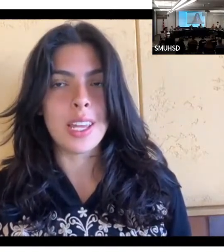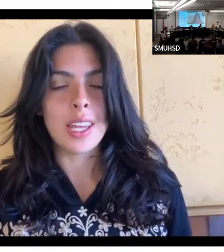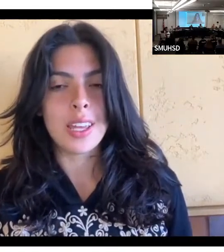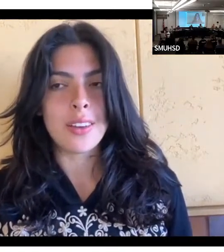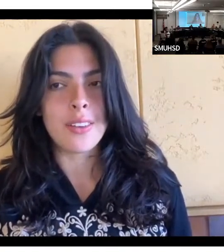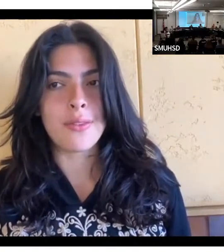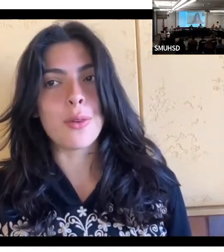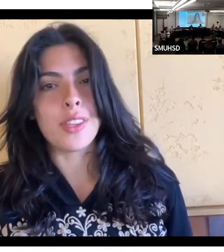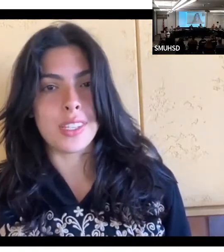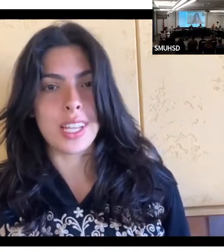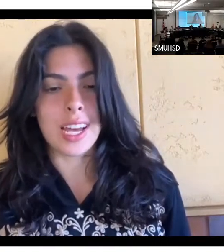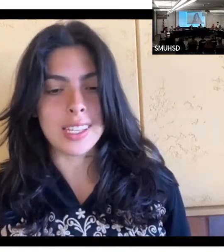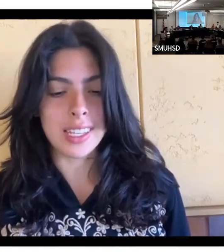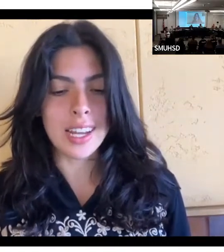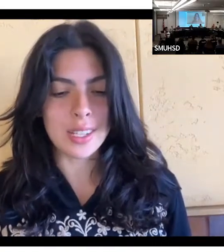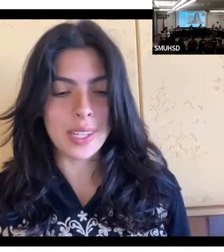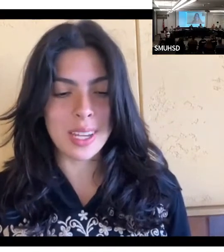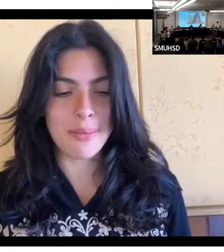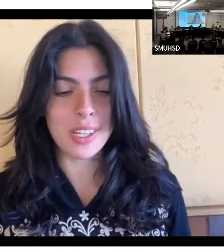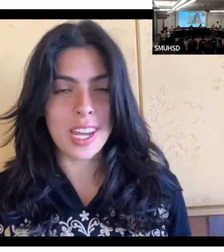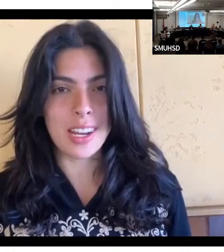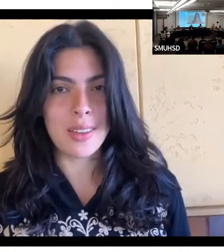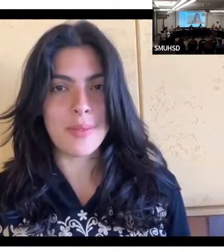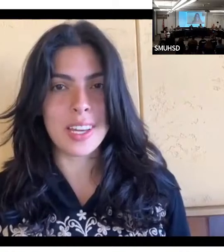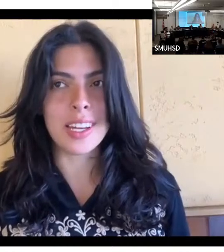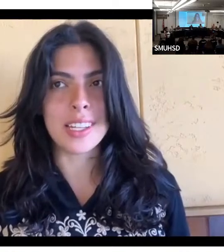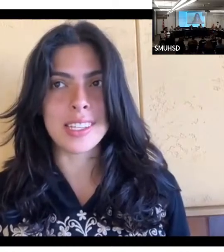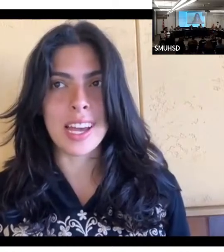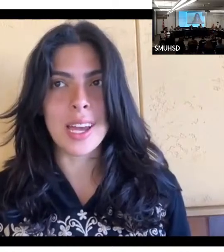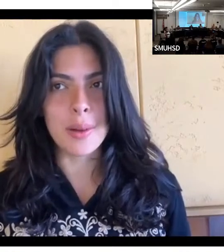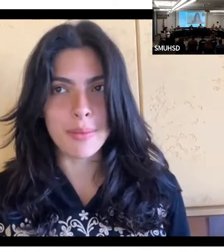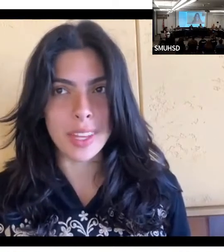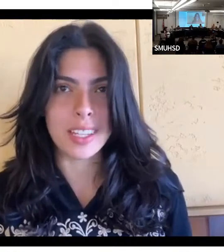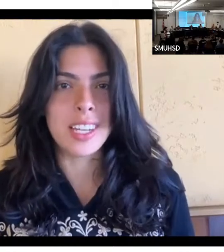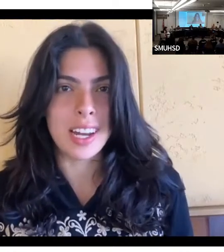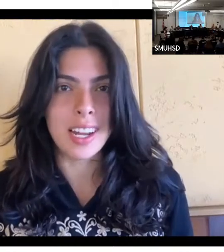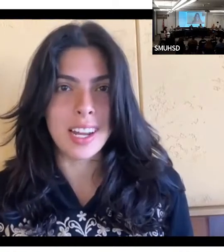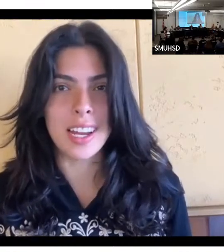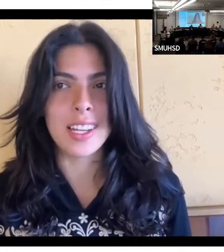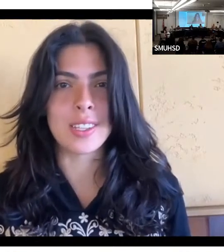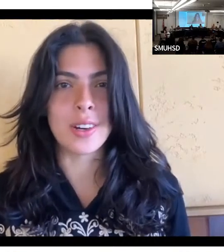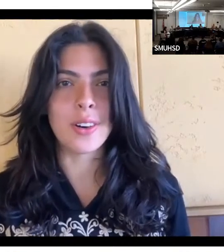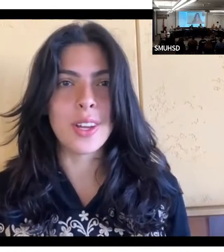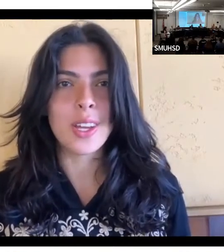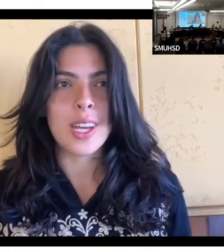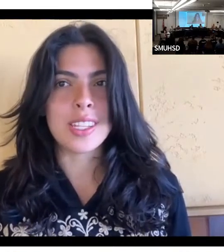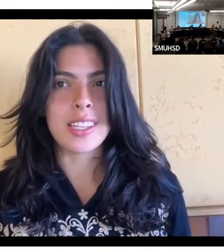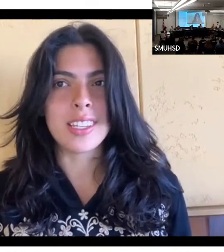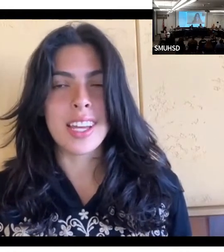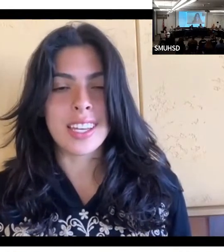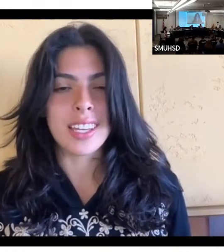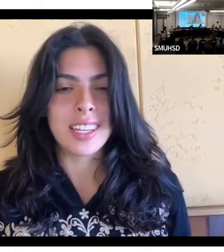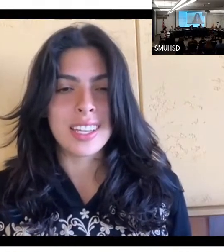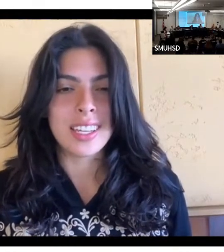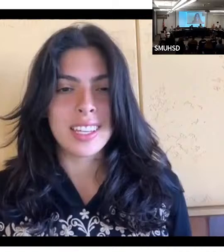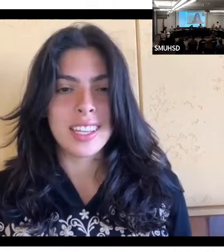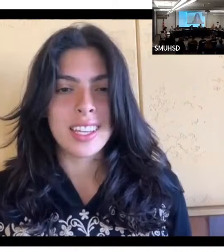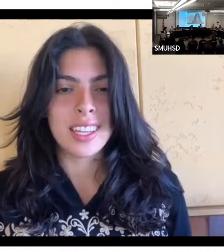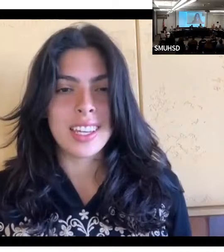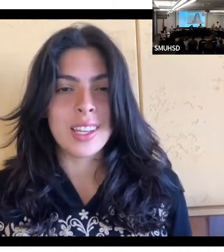been for this class. And I just really appreciated it because I am like Chicana, and so it's nice to